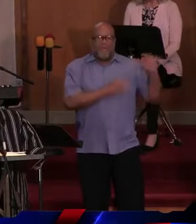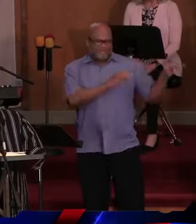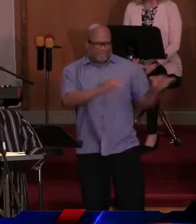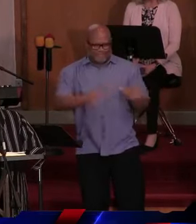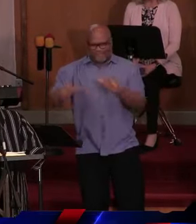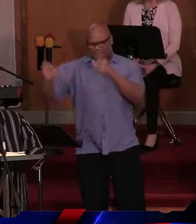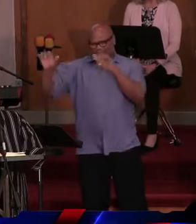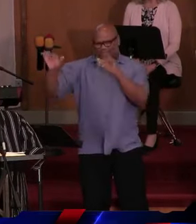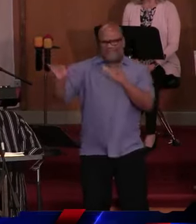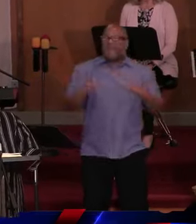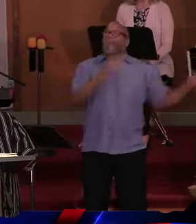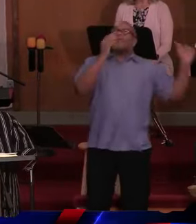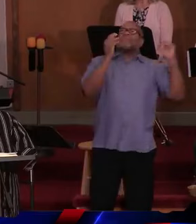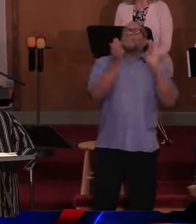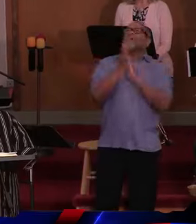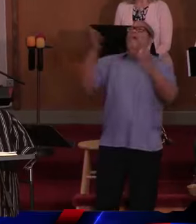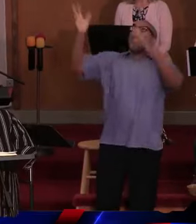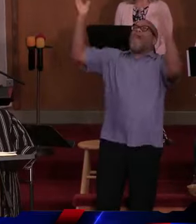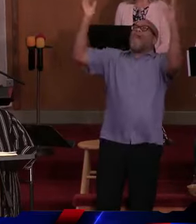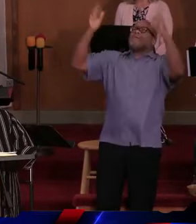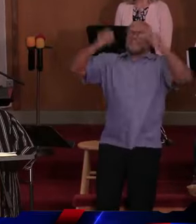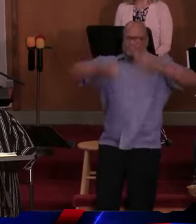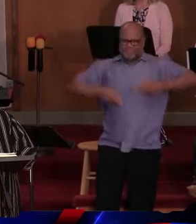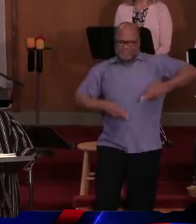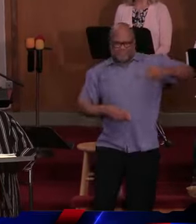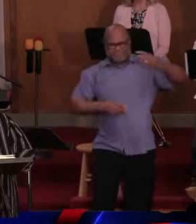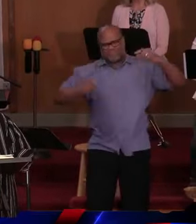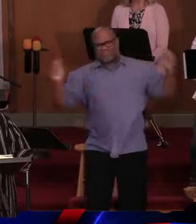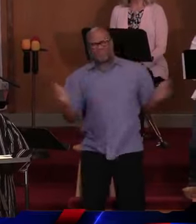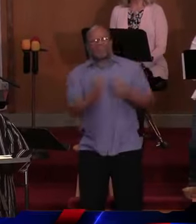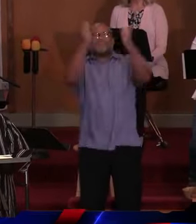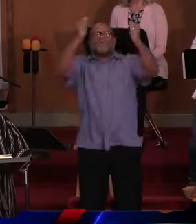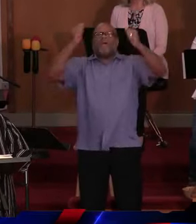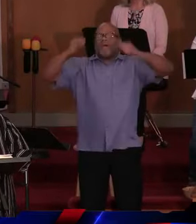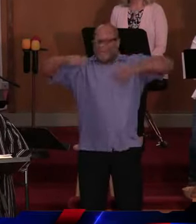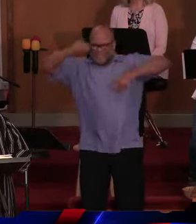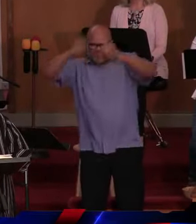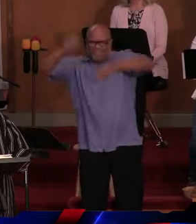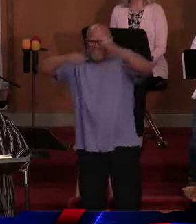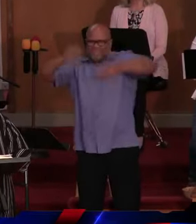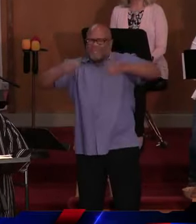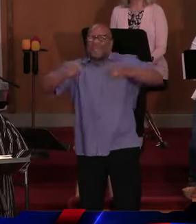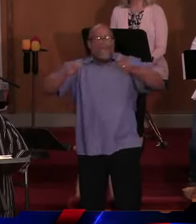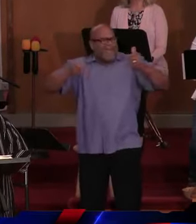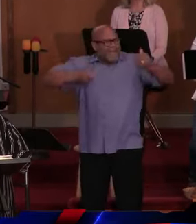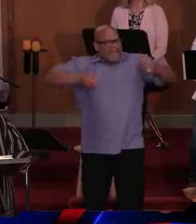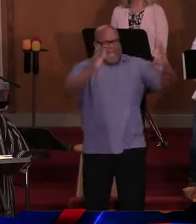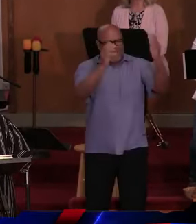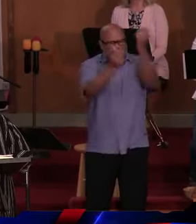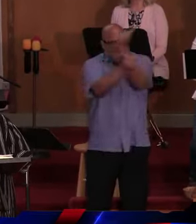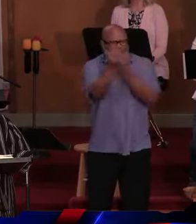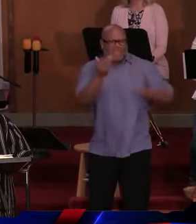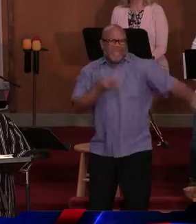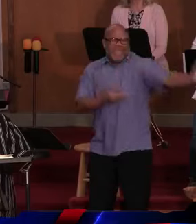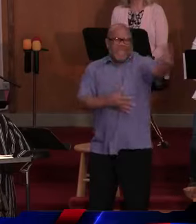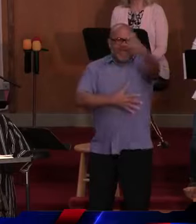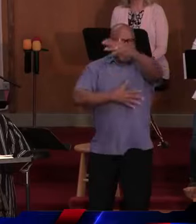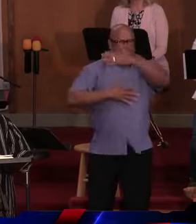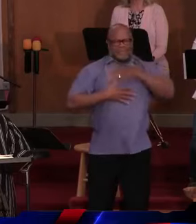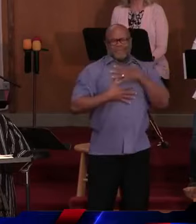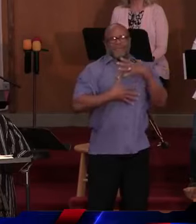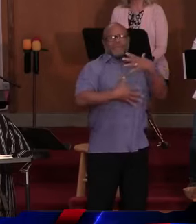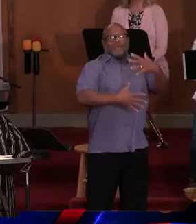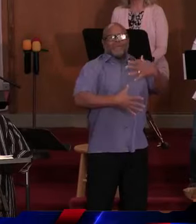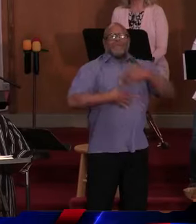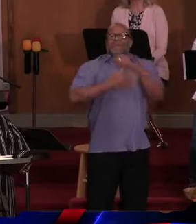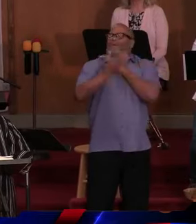organs, praise him upon the loud cymbals, praise him upon the high sounding cymbals. Let everything that hath breath praise